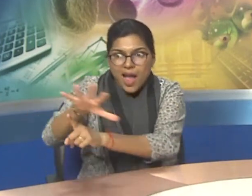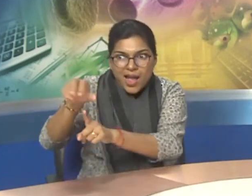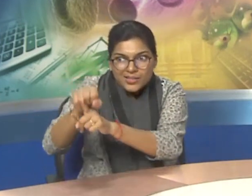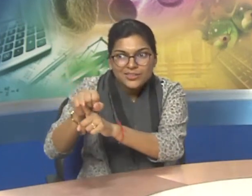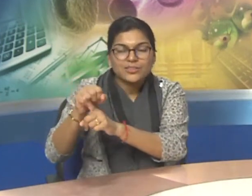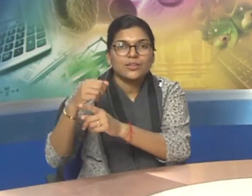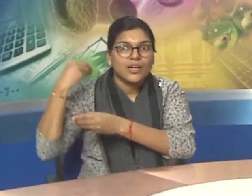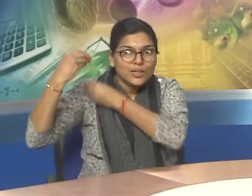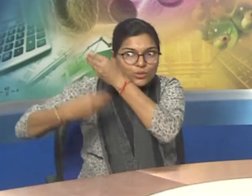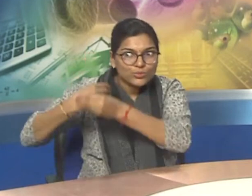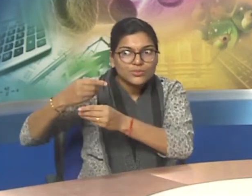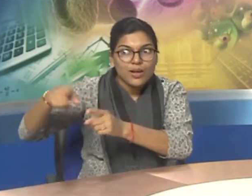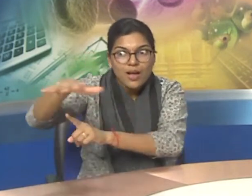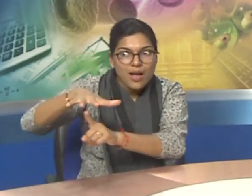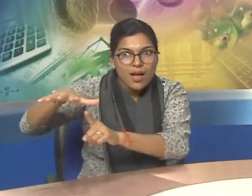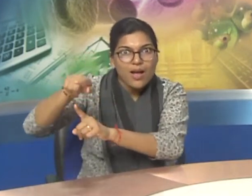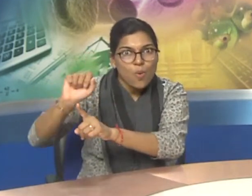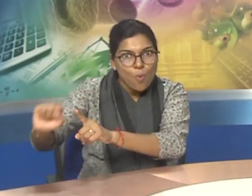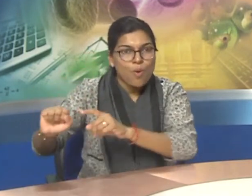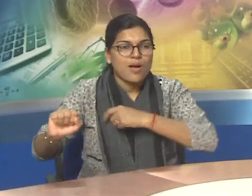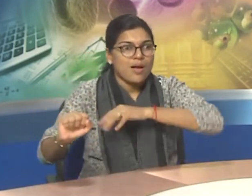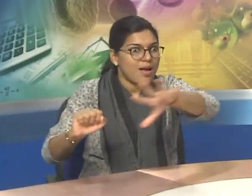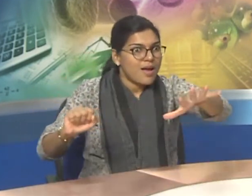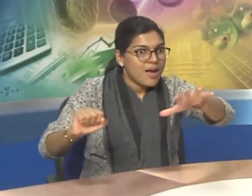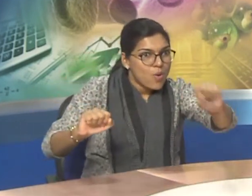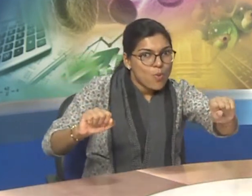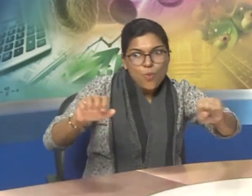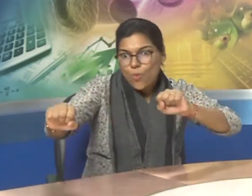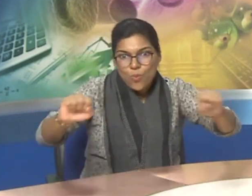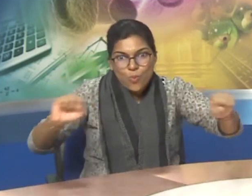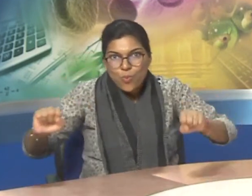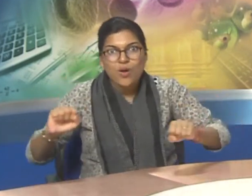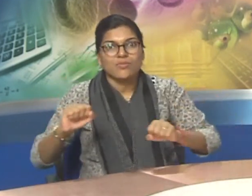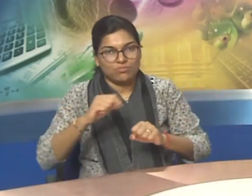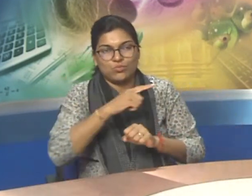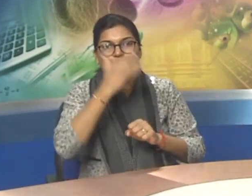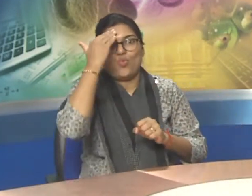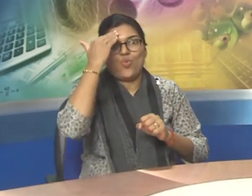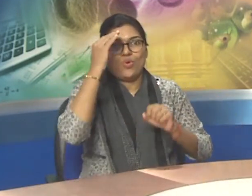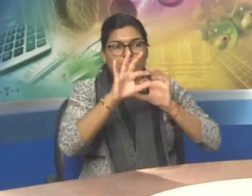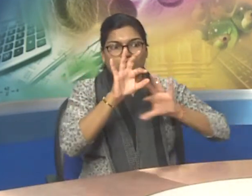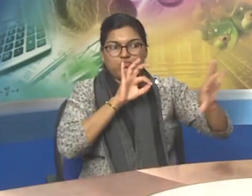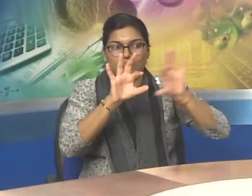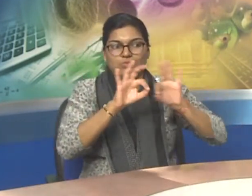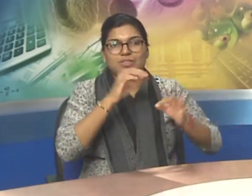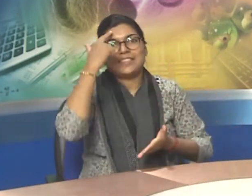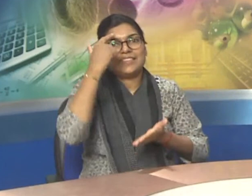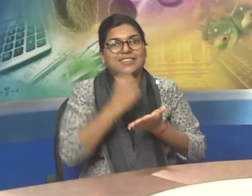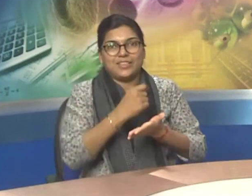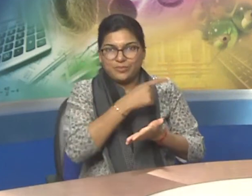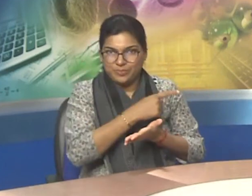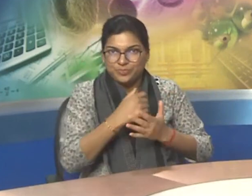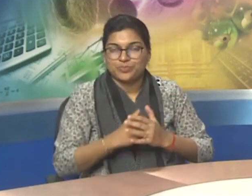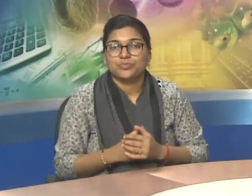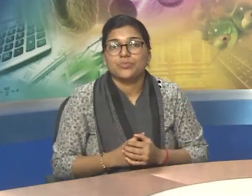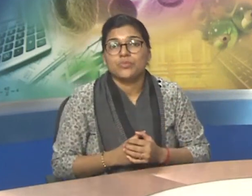And demand refers to the selection of reading material which is given for the library. And if we talk about